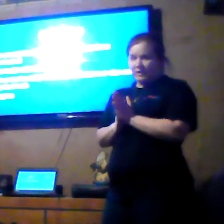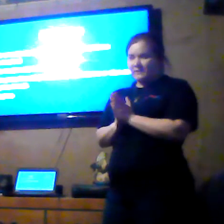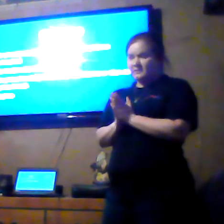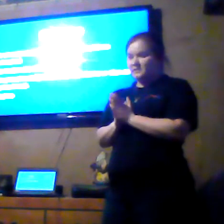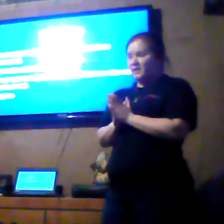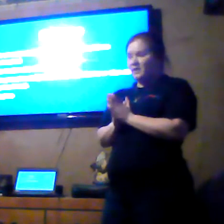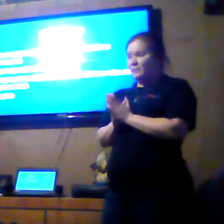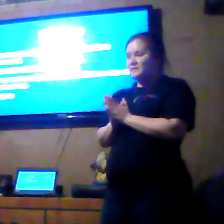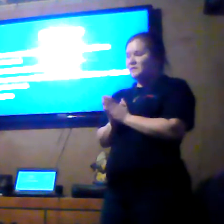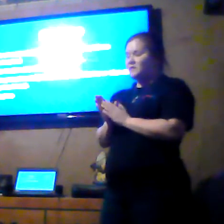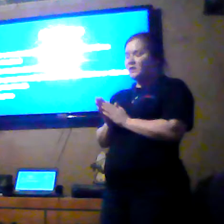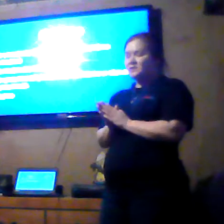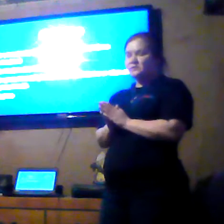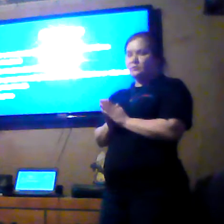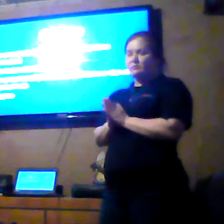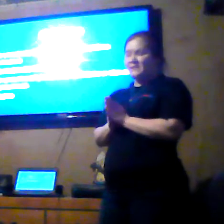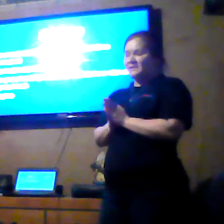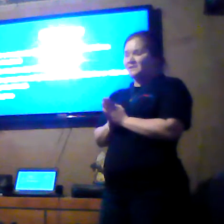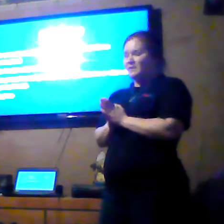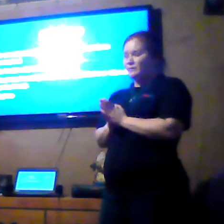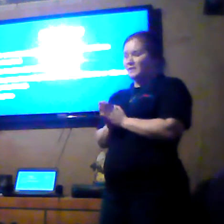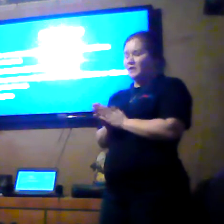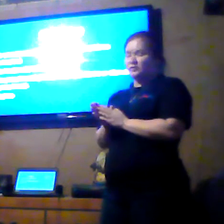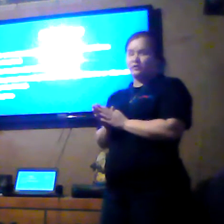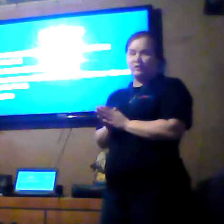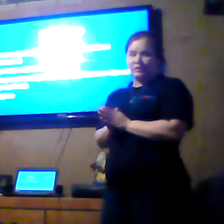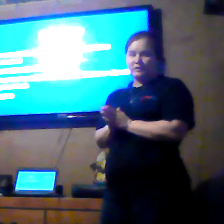pasteurized, and to not consume meats that have been undercooked.